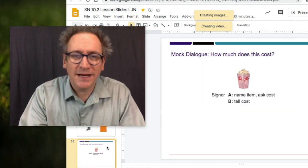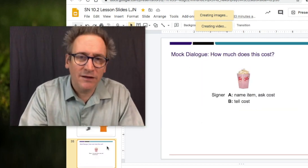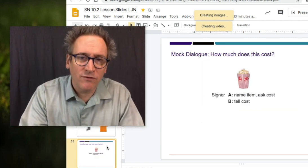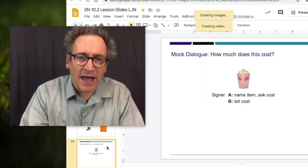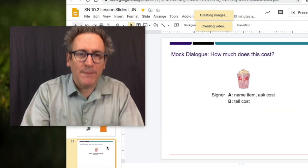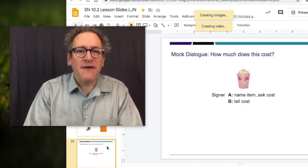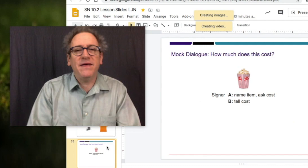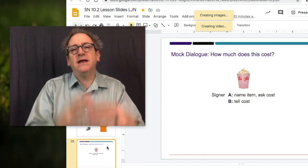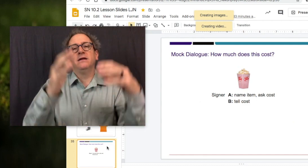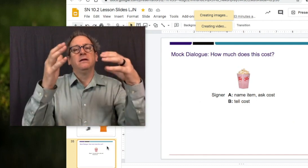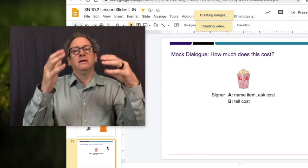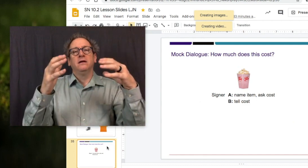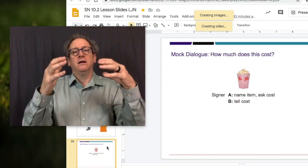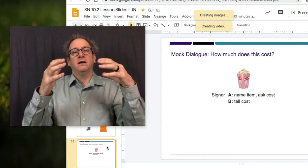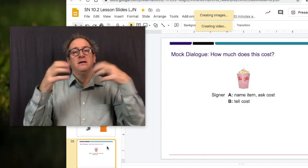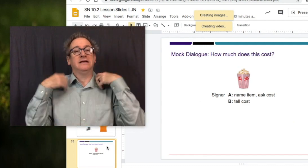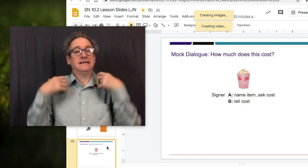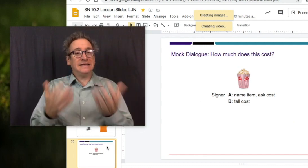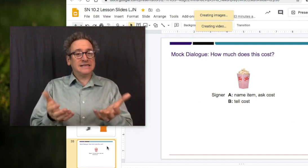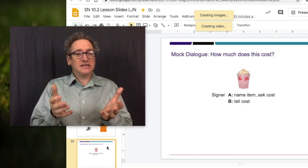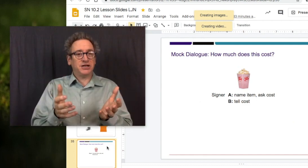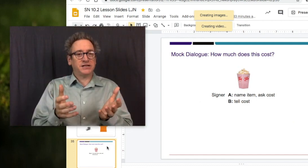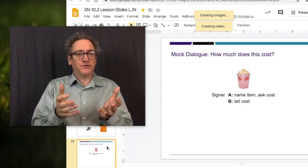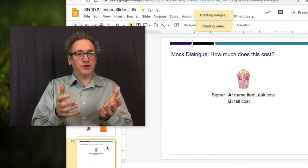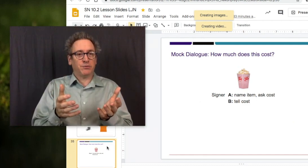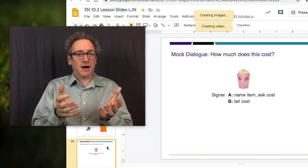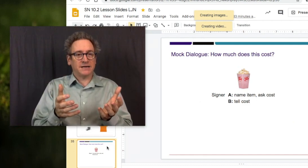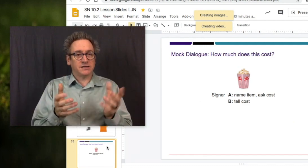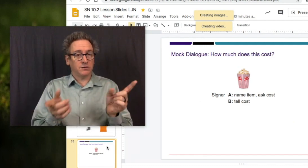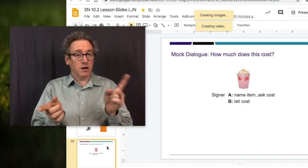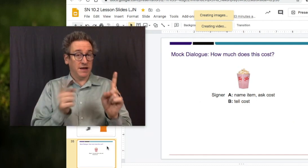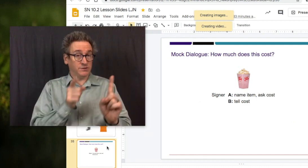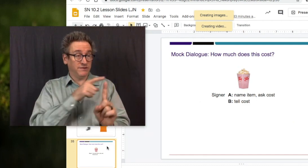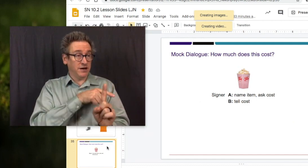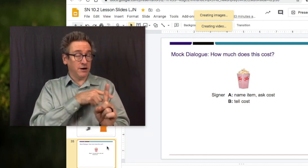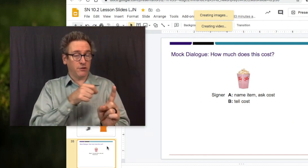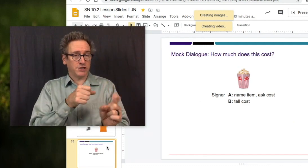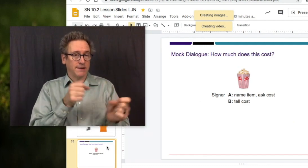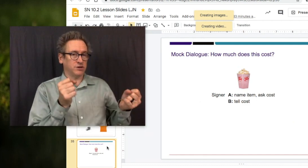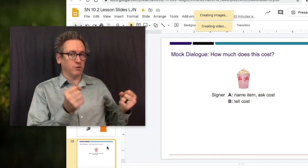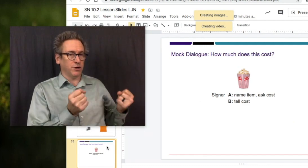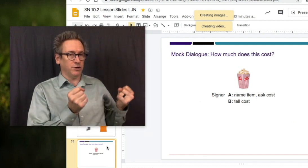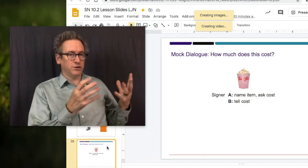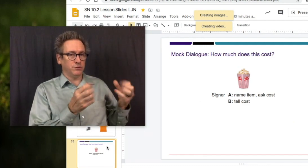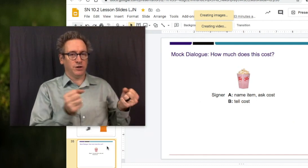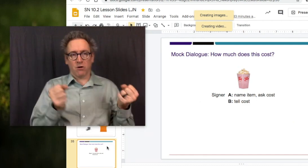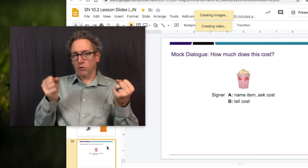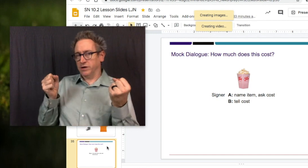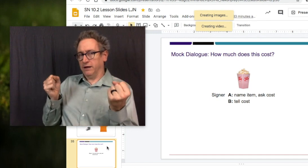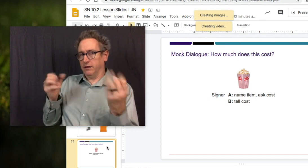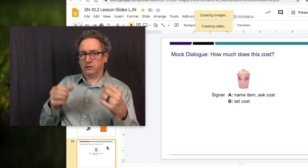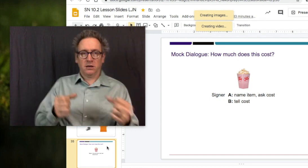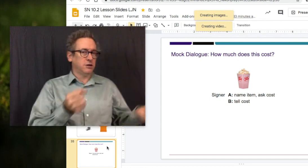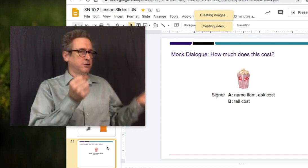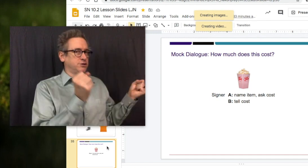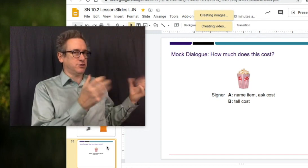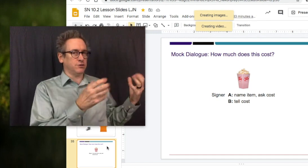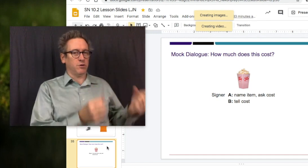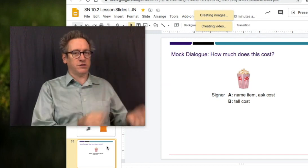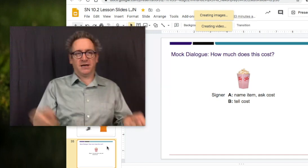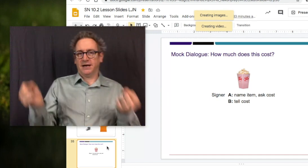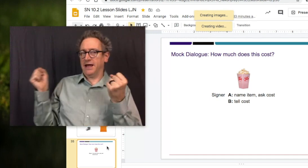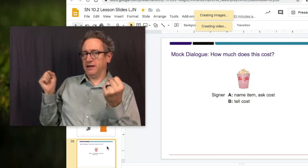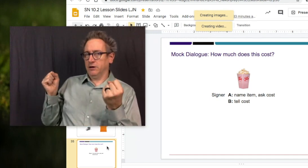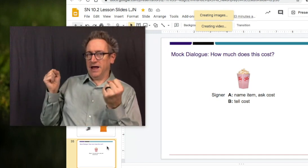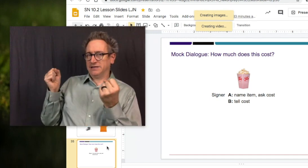We get into the vocab. And then this is a chance for you to practice, as we've done in other chapters, where you do your own dialogue. Turn